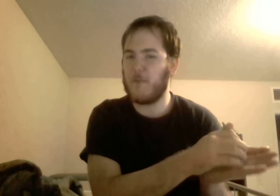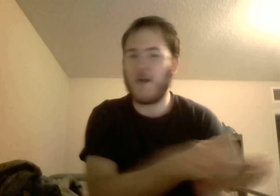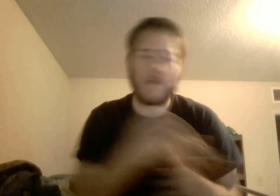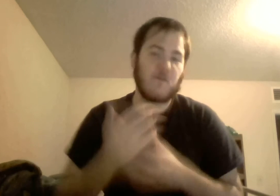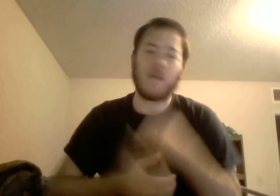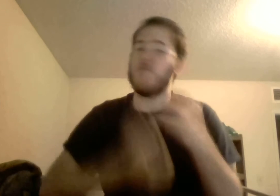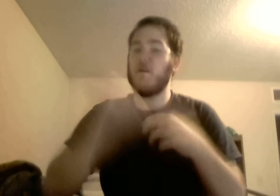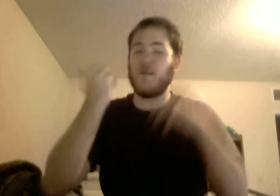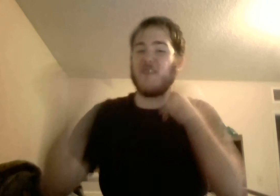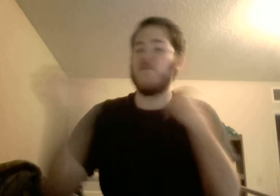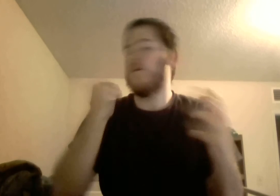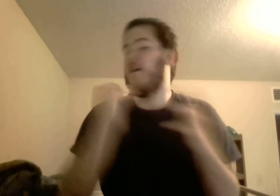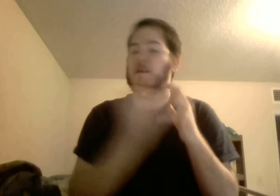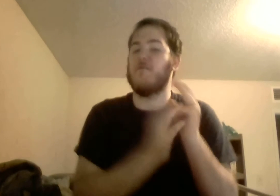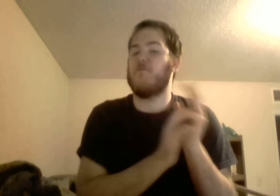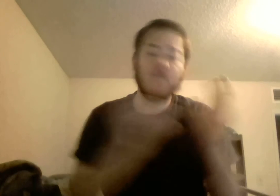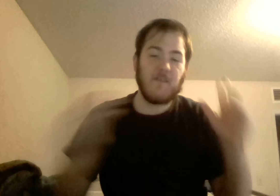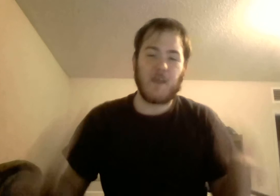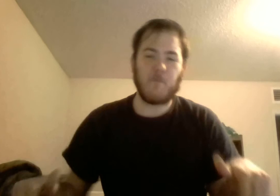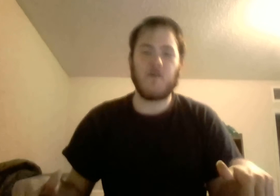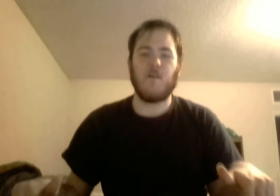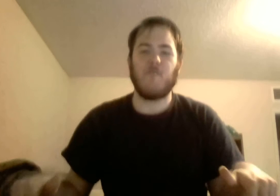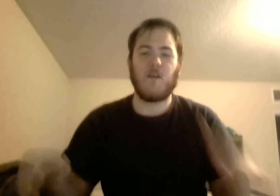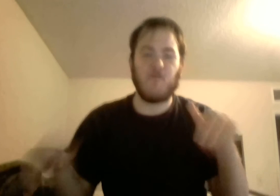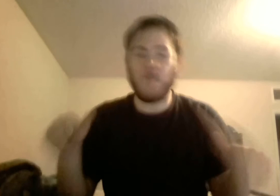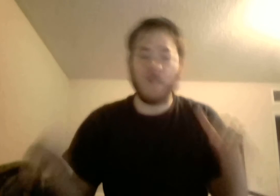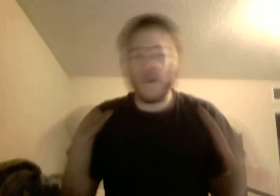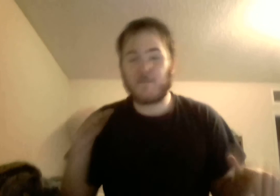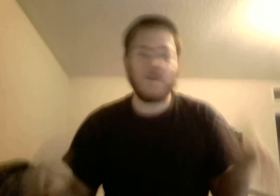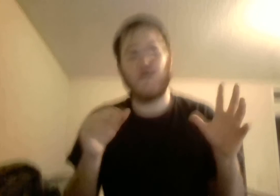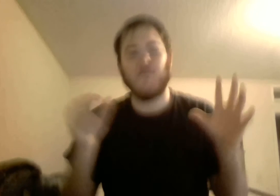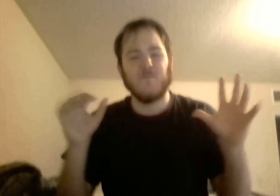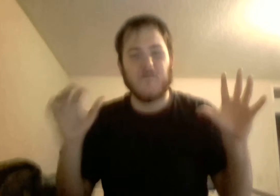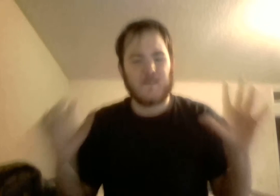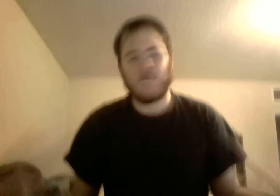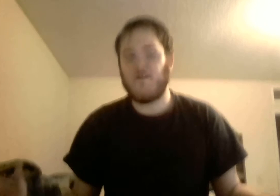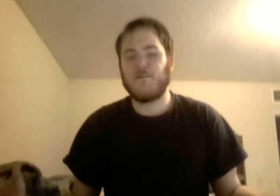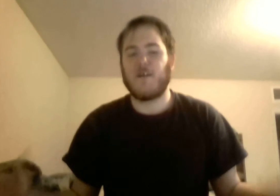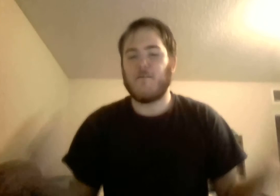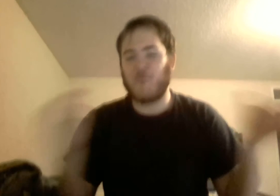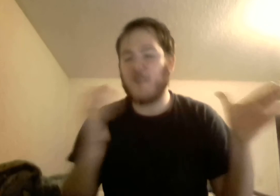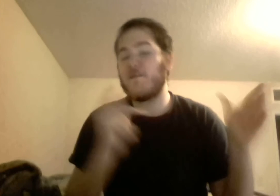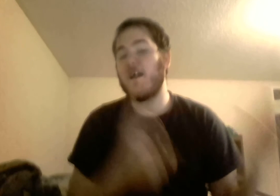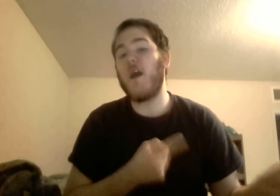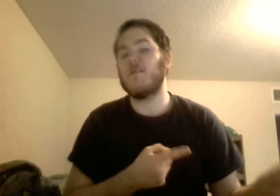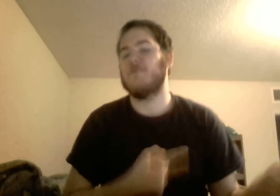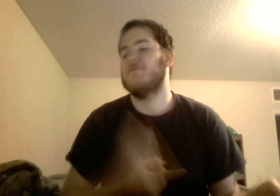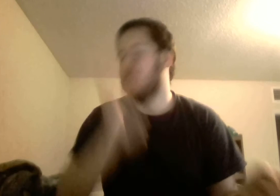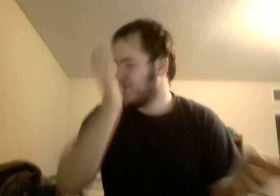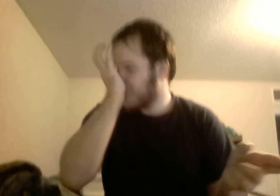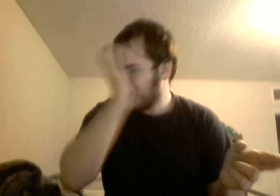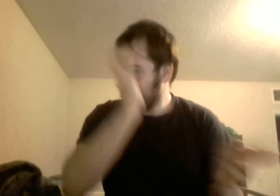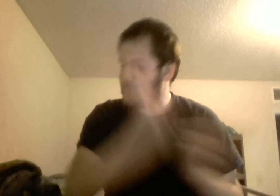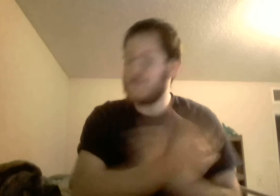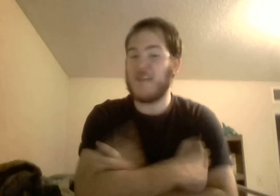point out, everyone say Rainbow Dash, no. Even in the couple codes, they go Rainbow Dash, but no. It's Barshai, Barshai's honor. So, yeah.